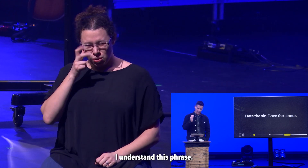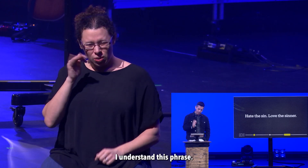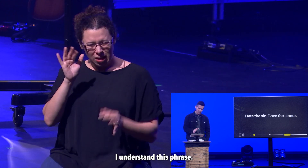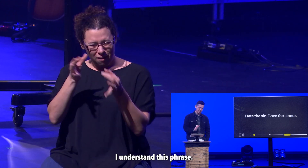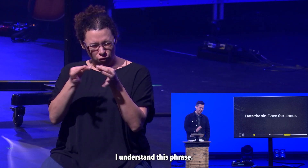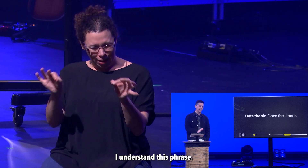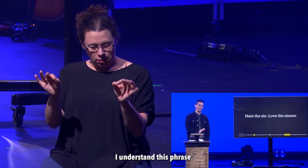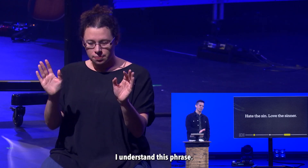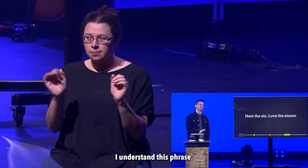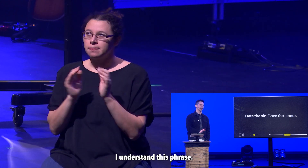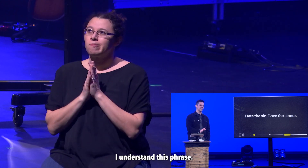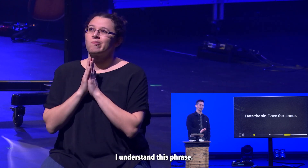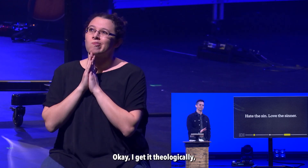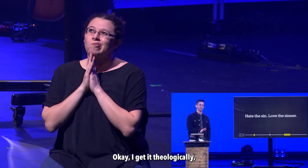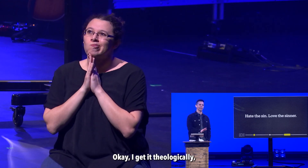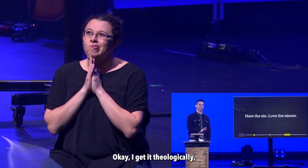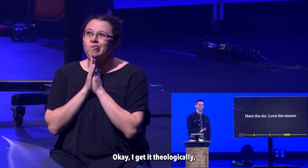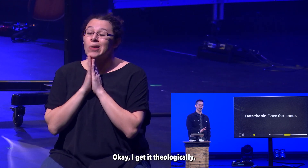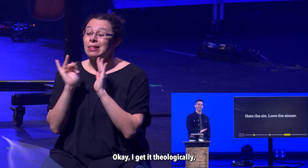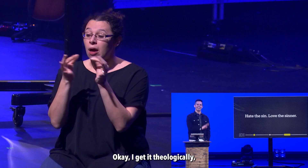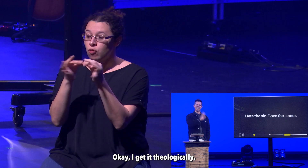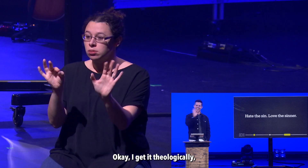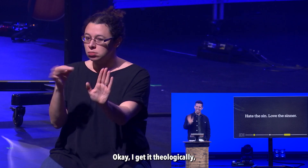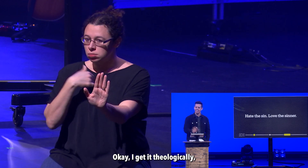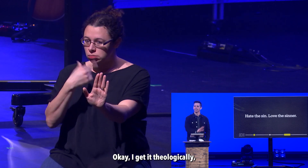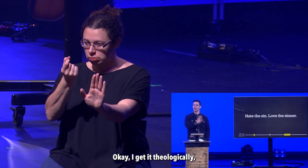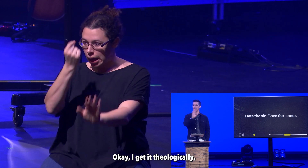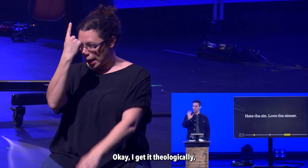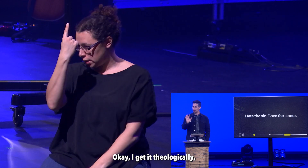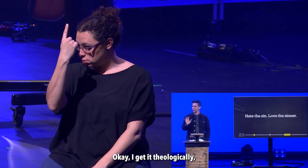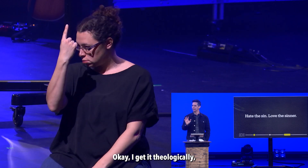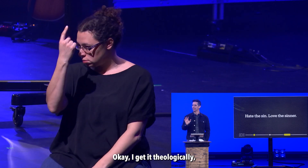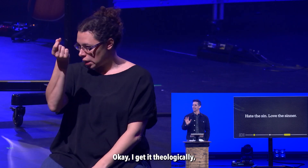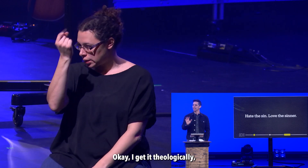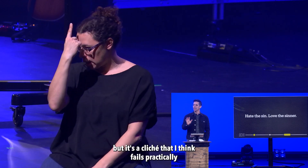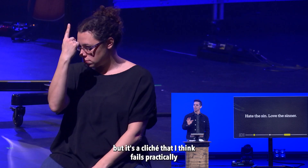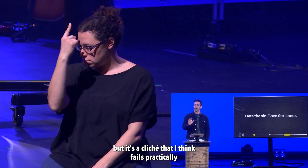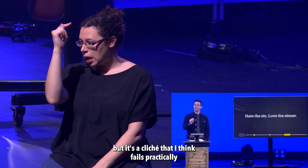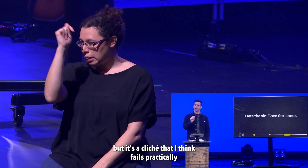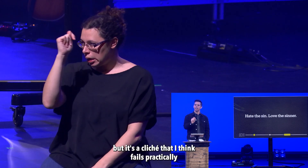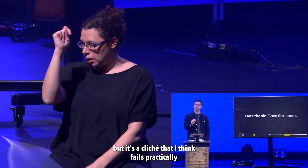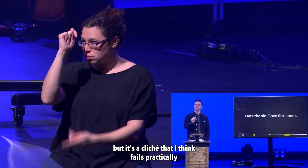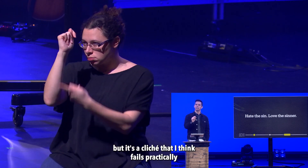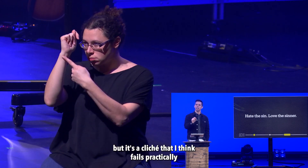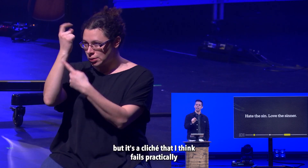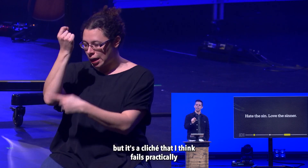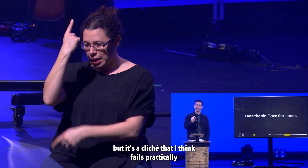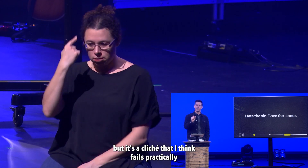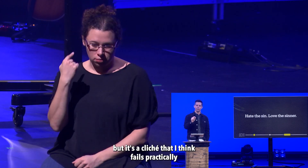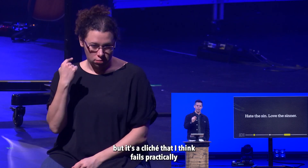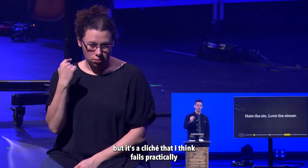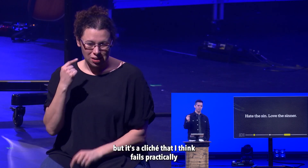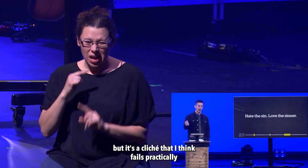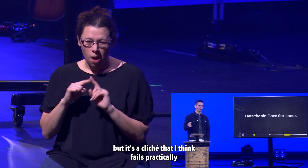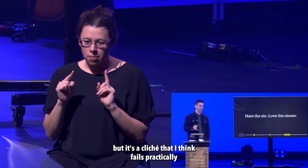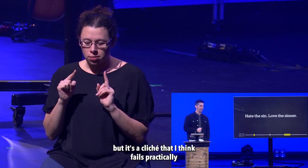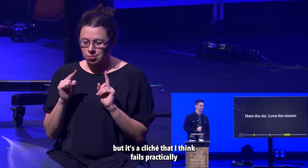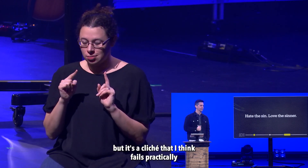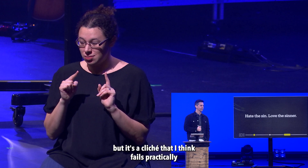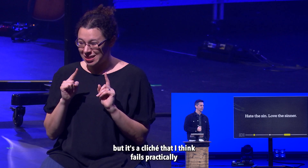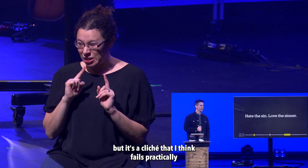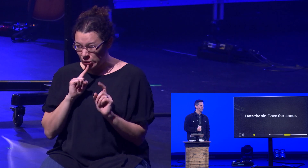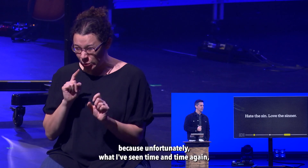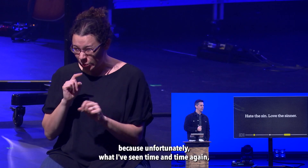I understand this phrase, okay? I get it theologically, but it's a cliche that I think fails